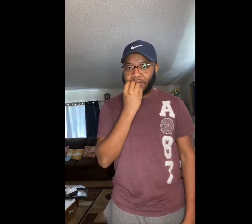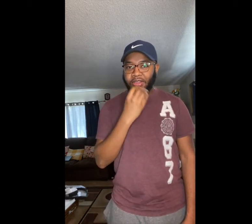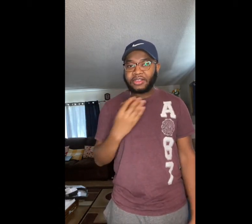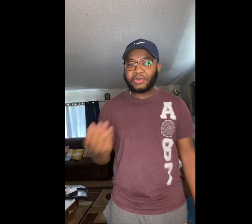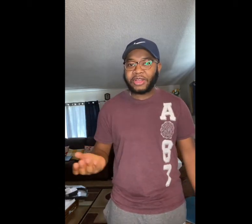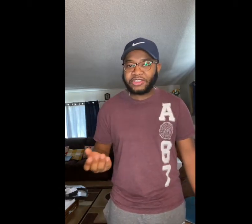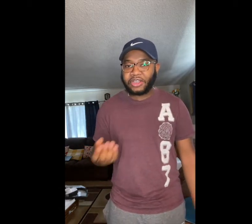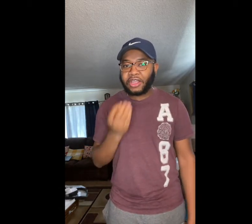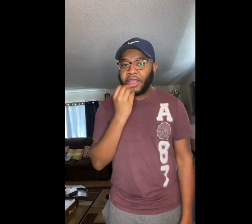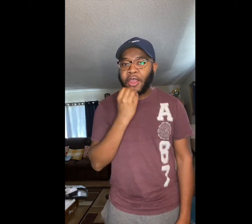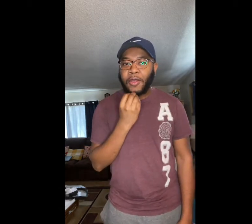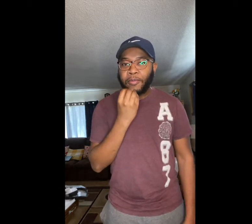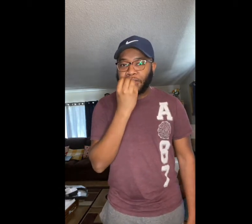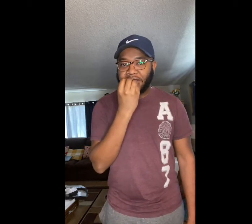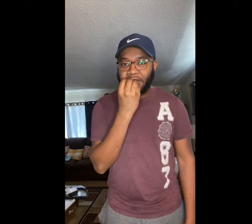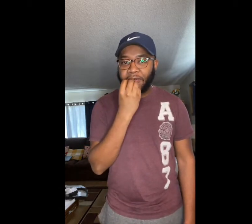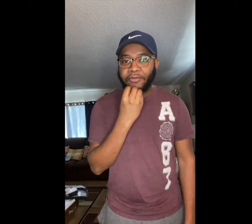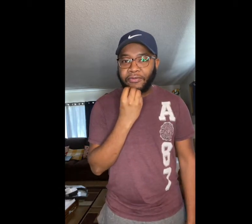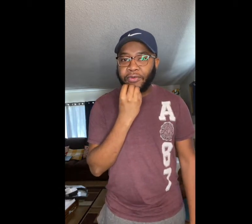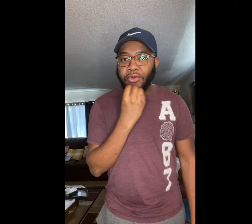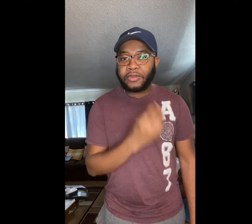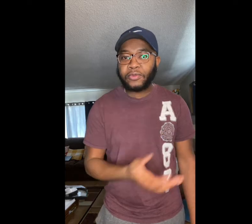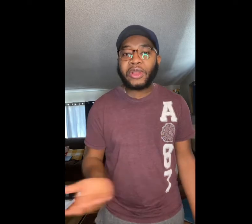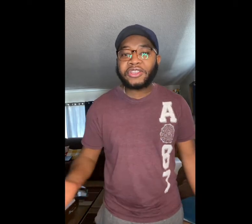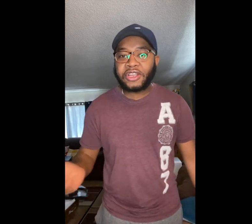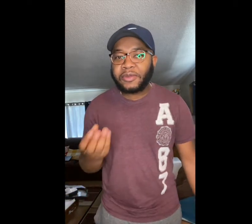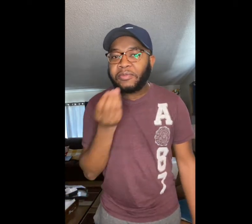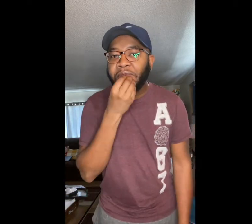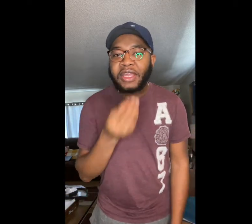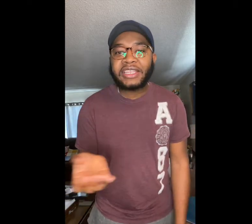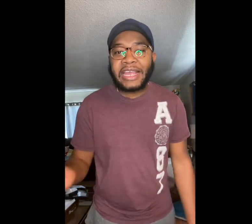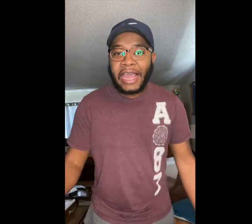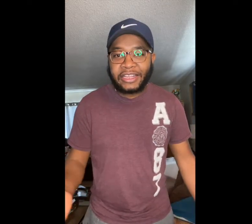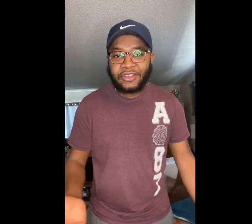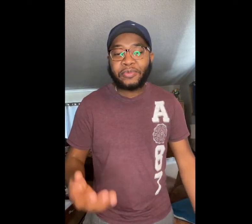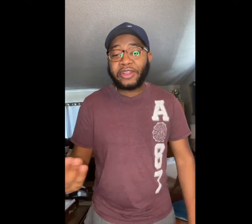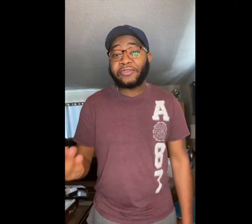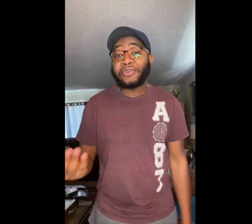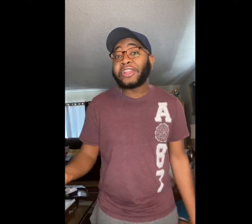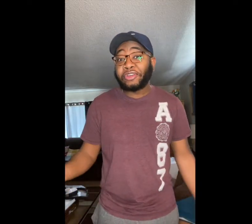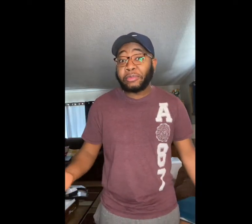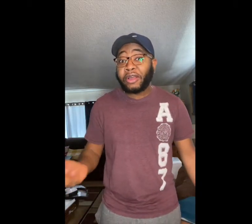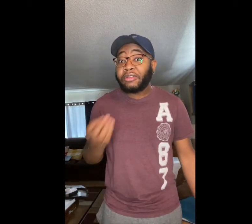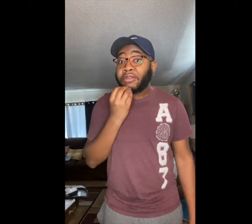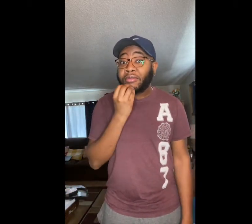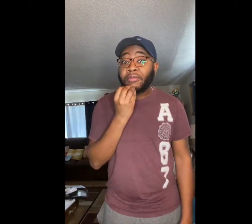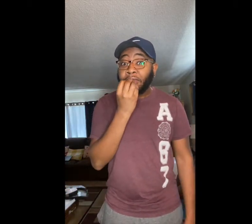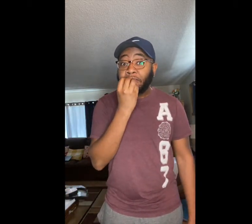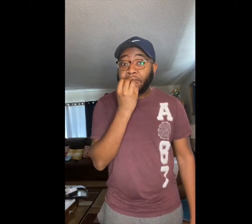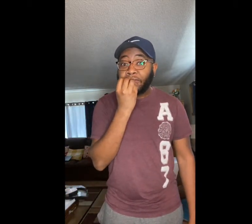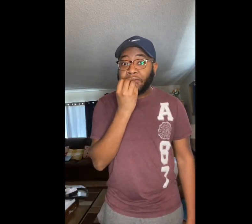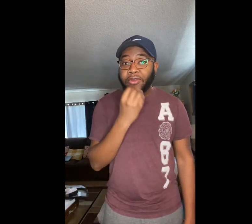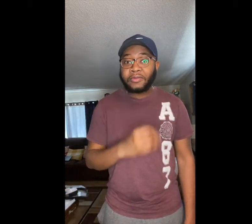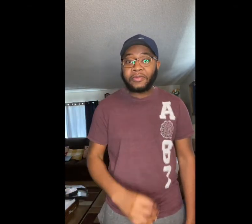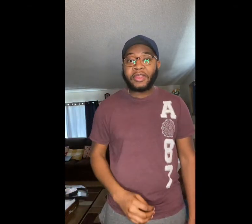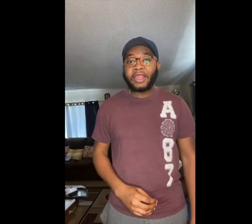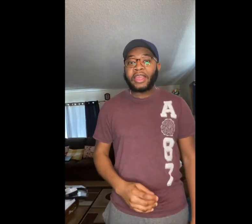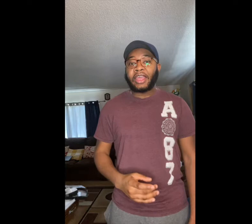So we're literally putting food, it's the act of putting food in our mouth. Food. And like